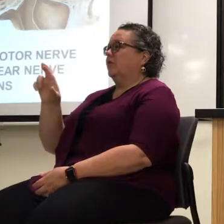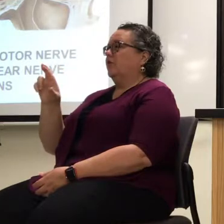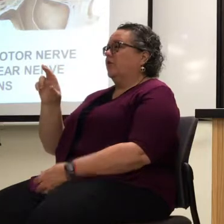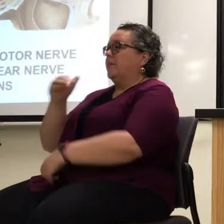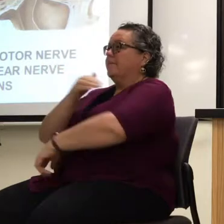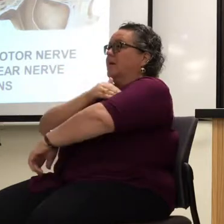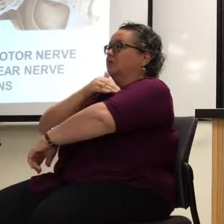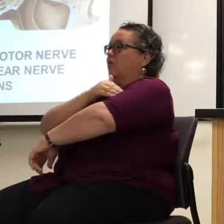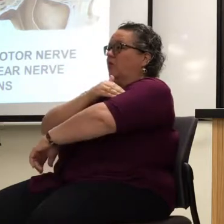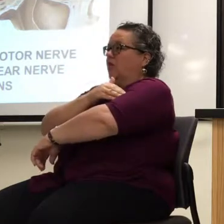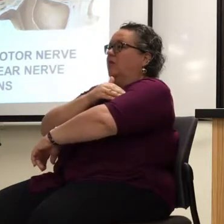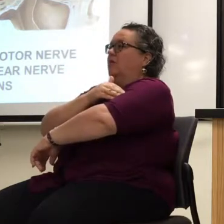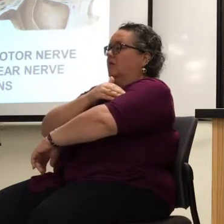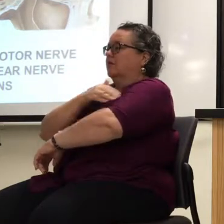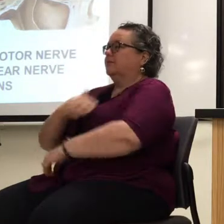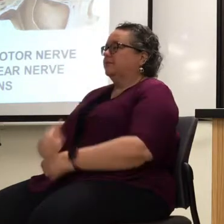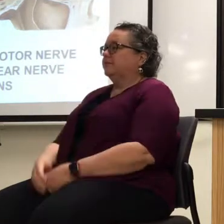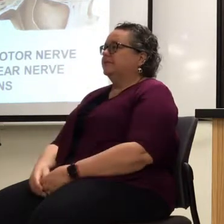muscles,